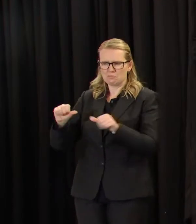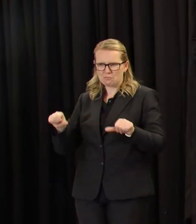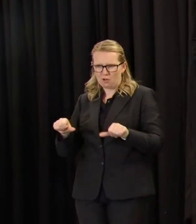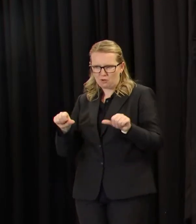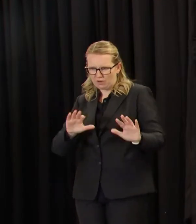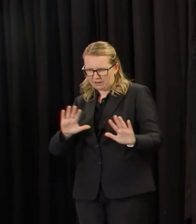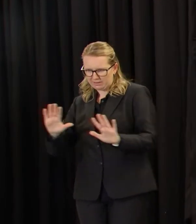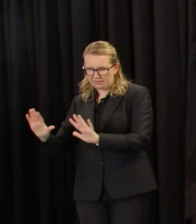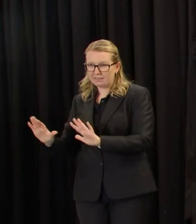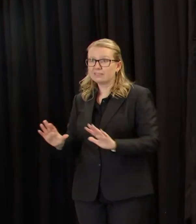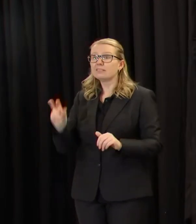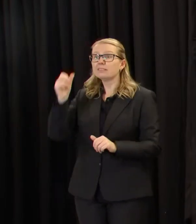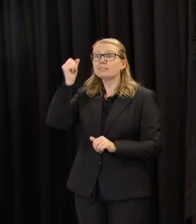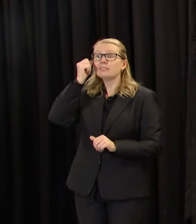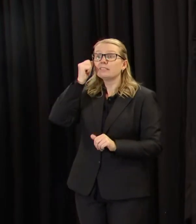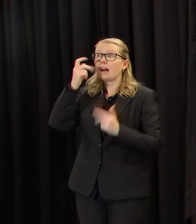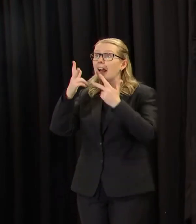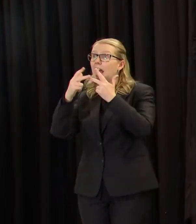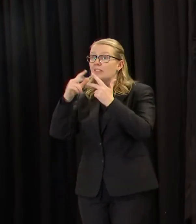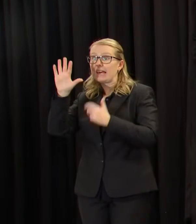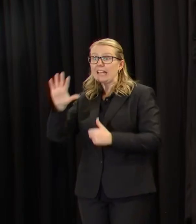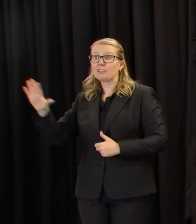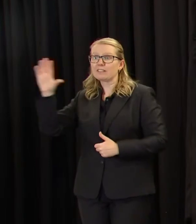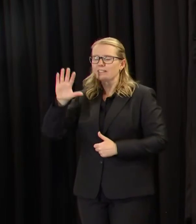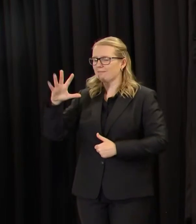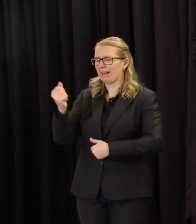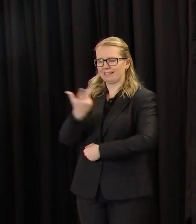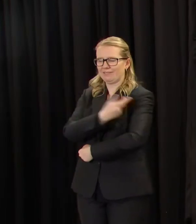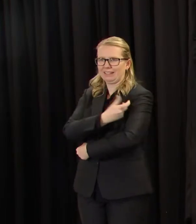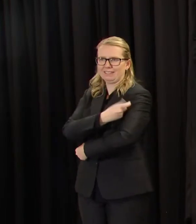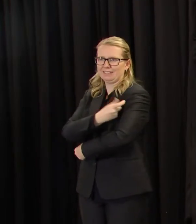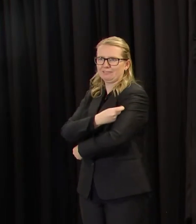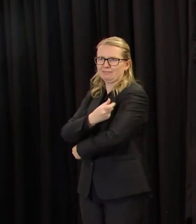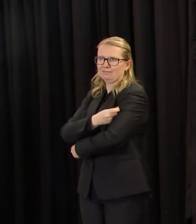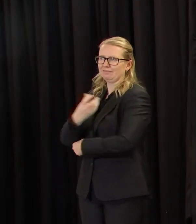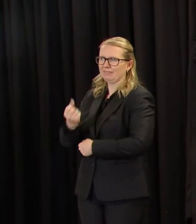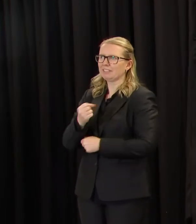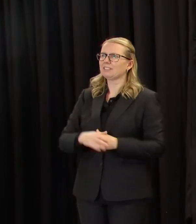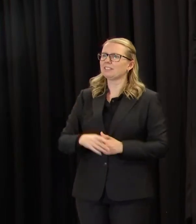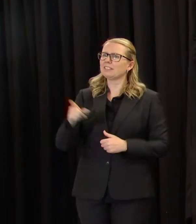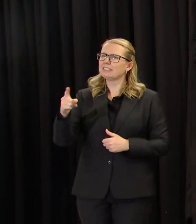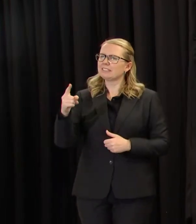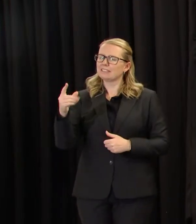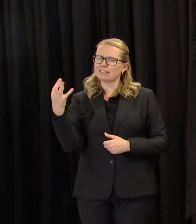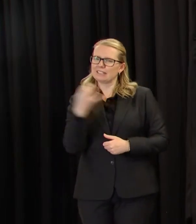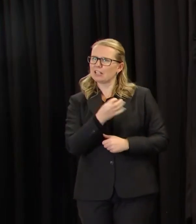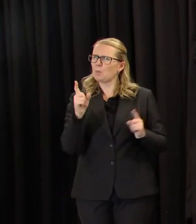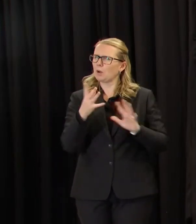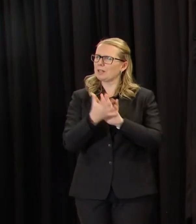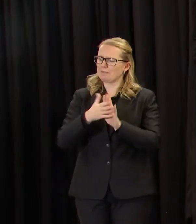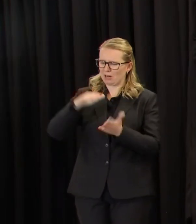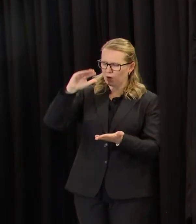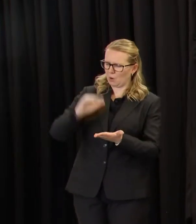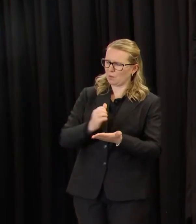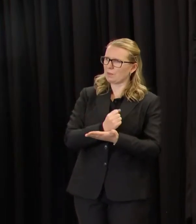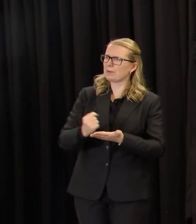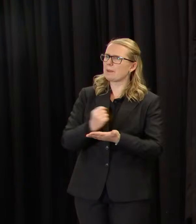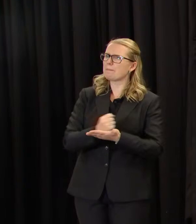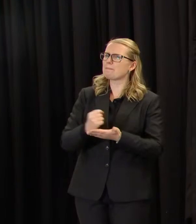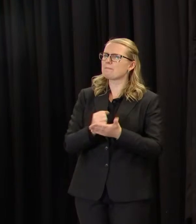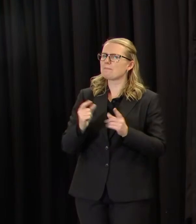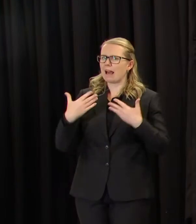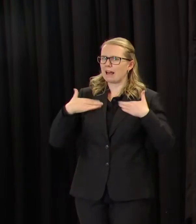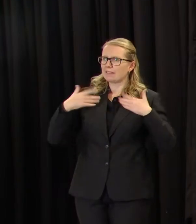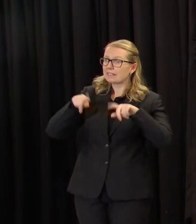they are going to have to vaccinate their way out of this. Can you define low numbers? Well, as low as we can get them. What's the public health team